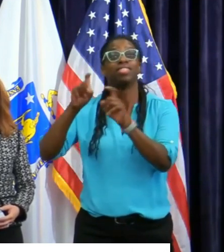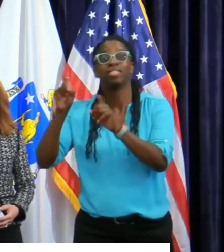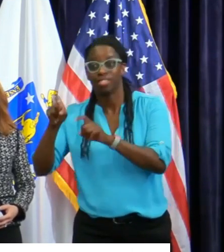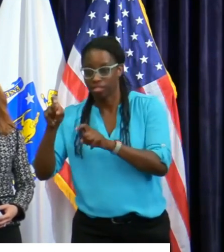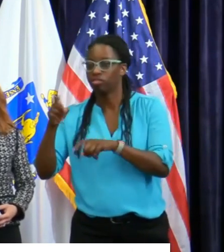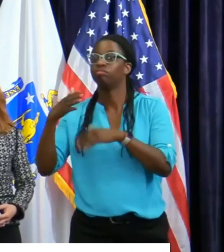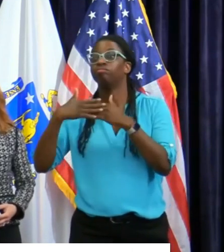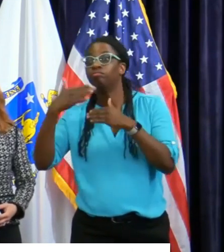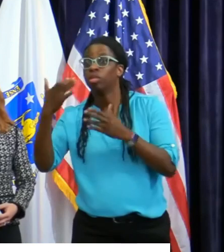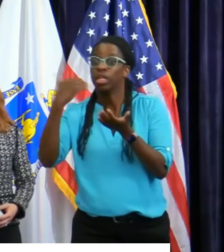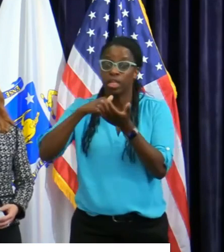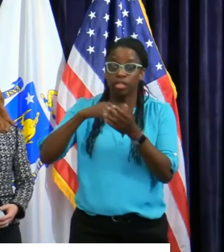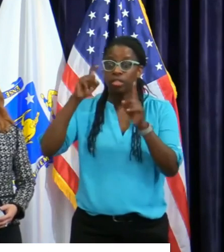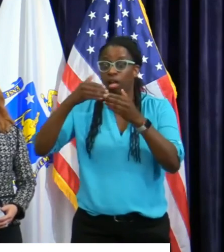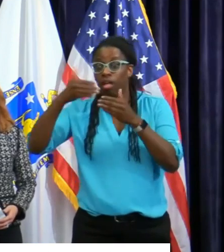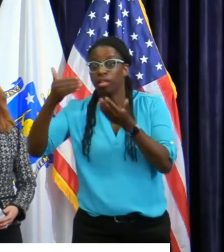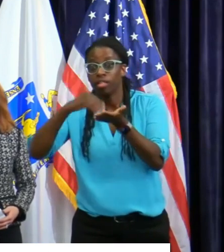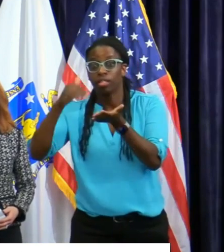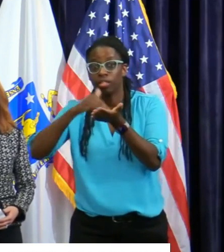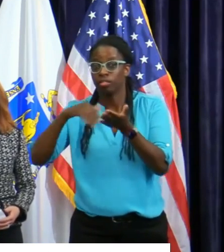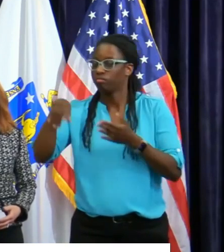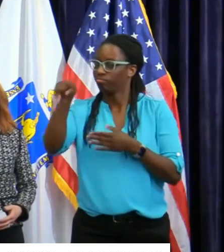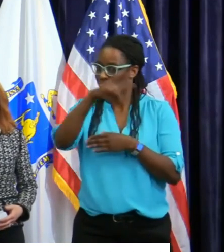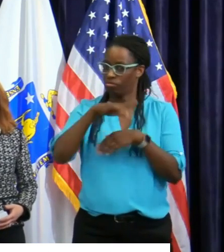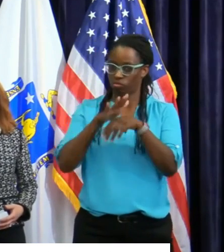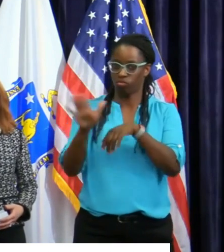have more to share about this program in the coming weeks.